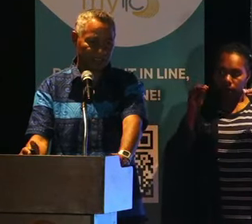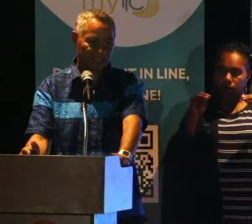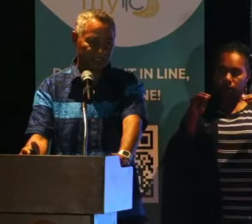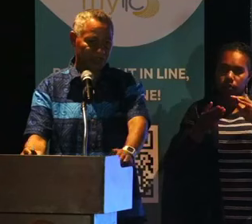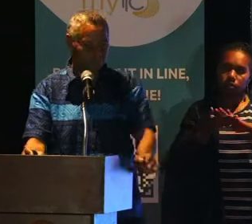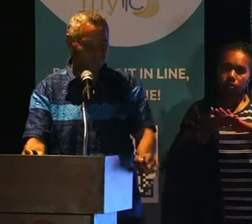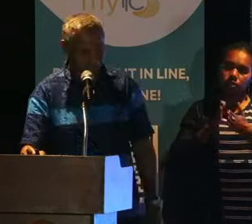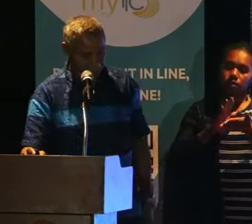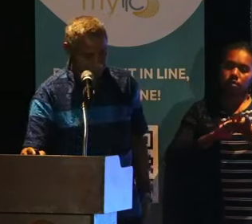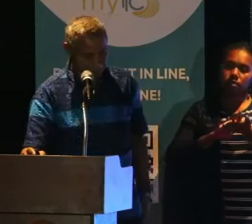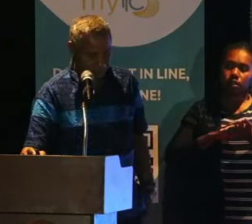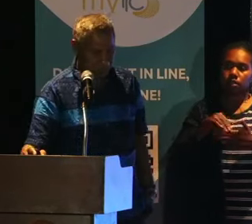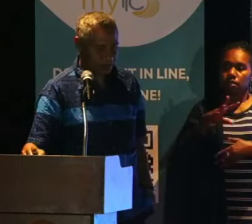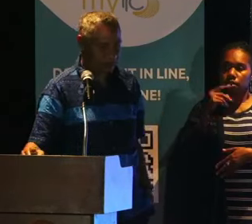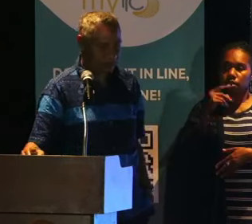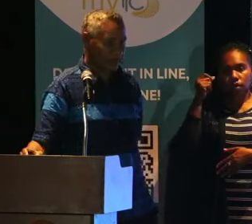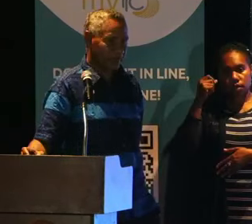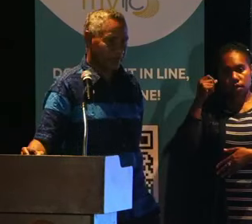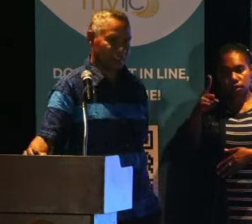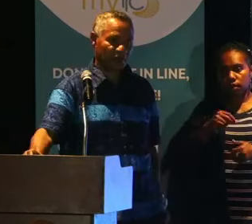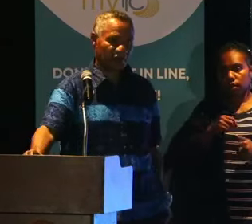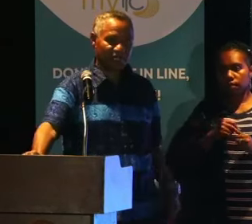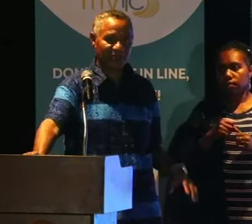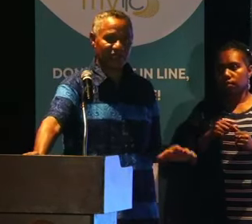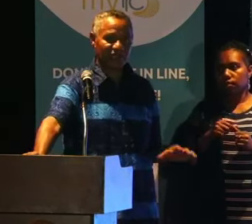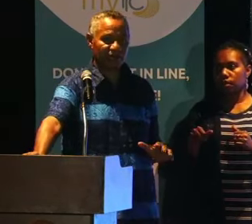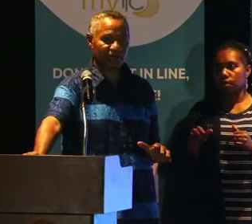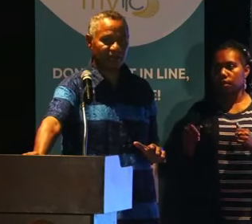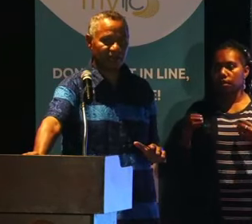Corporate society business registration requirement.